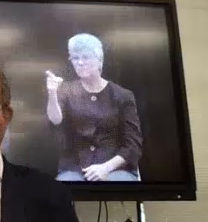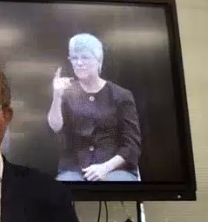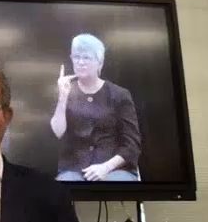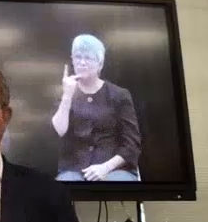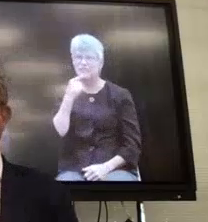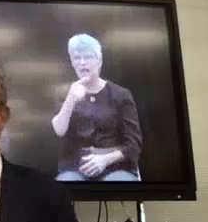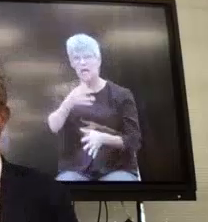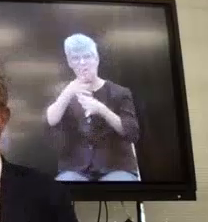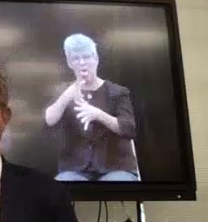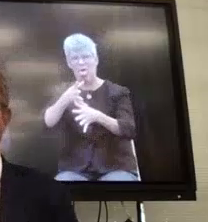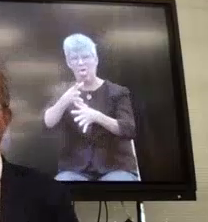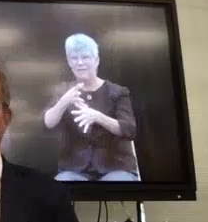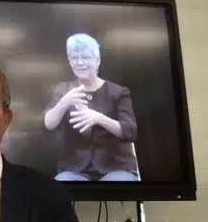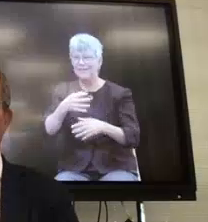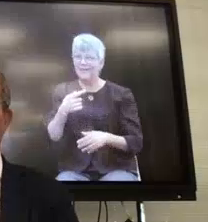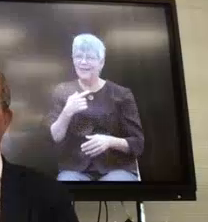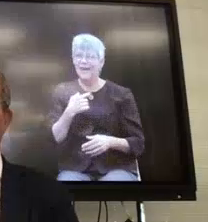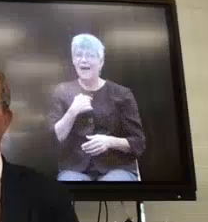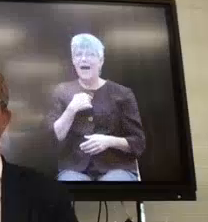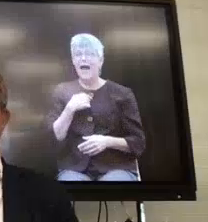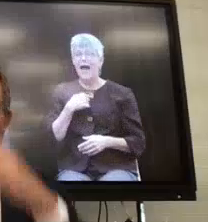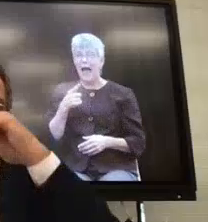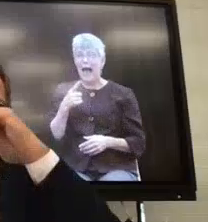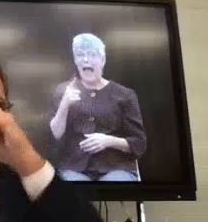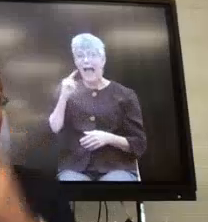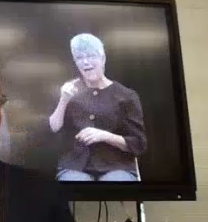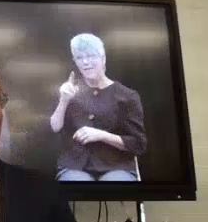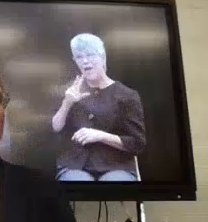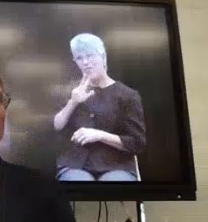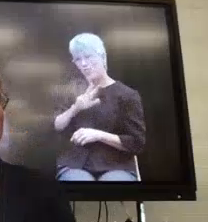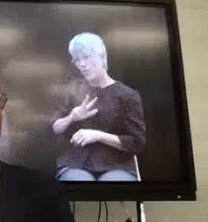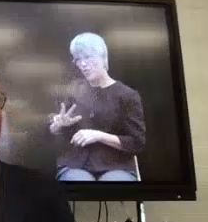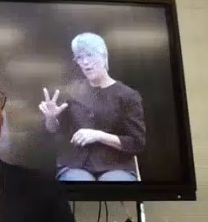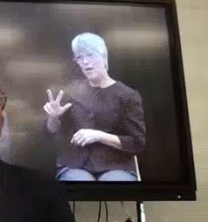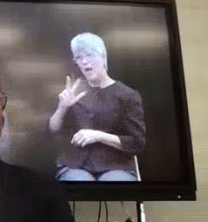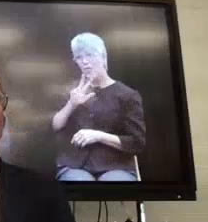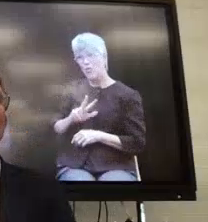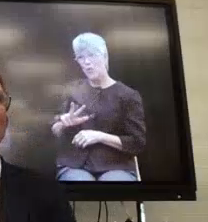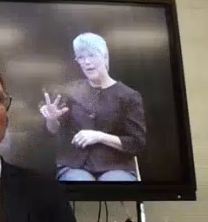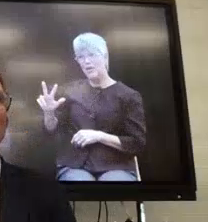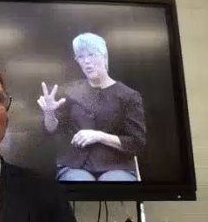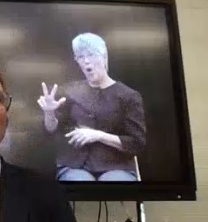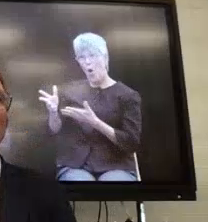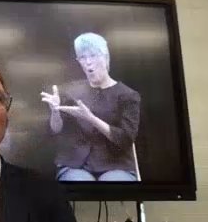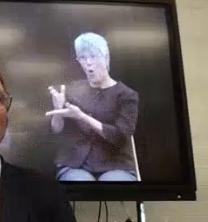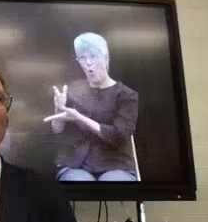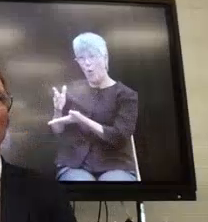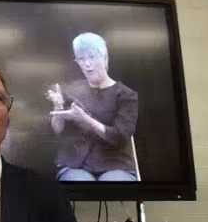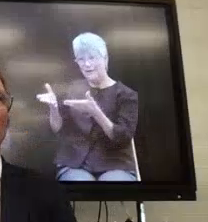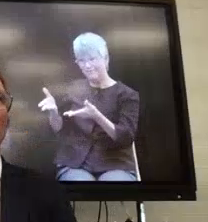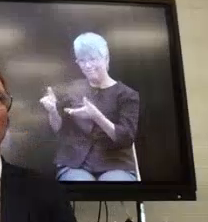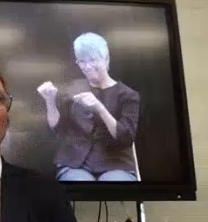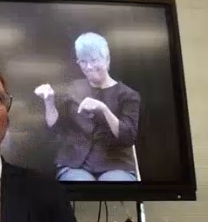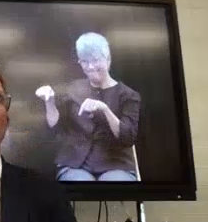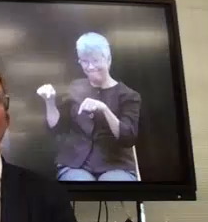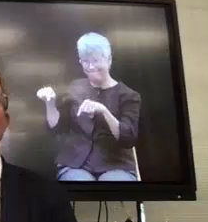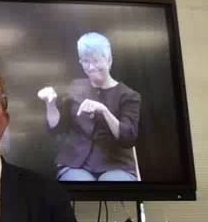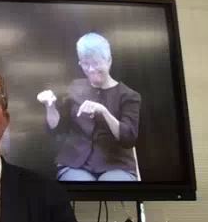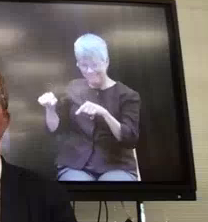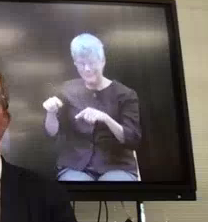I'm also hiding out from a 3-year-old who doesn't know that Kiki has arrived at her house. And so trying to be quiet.